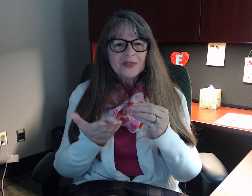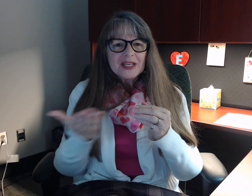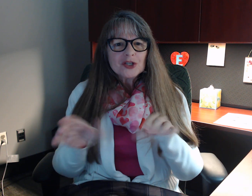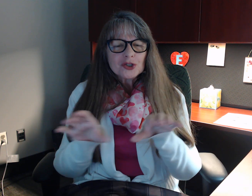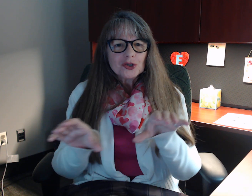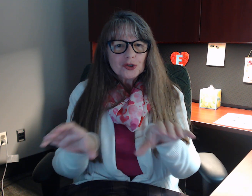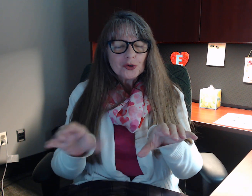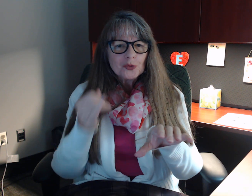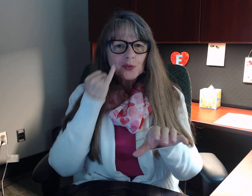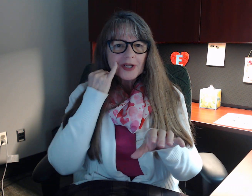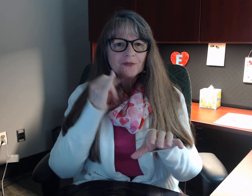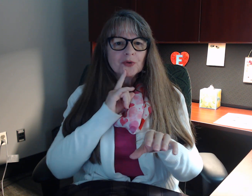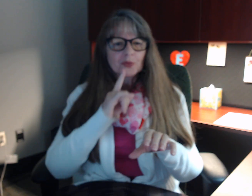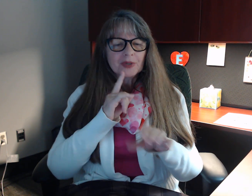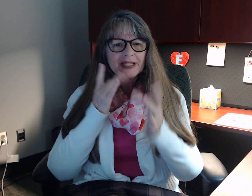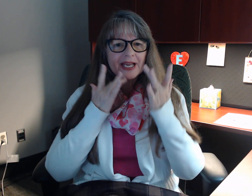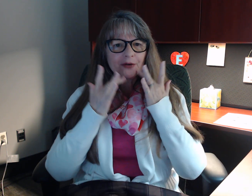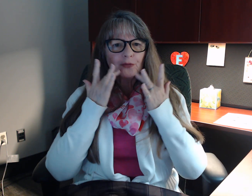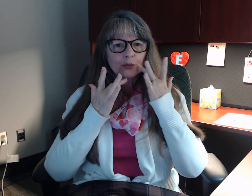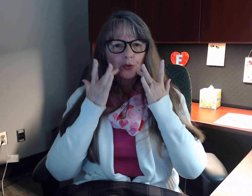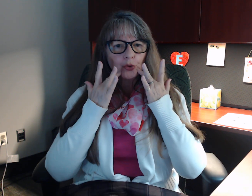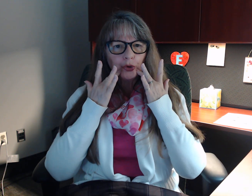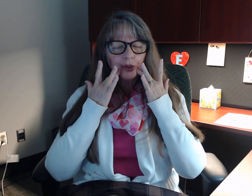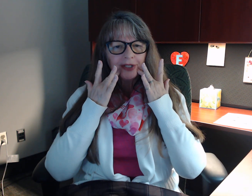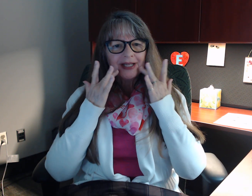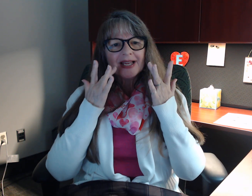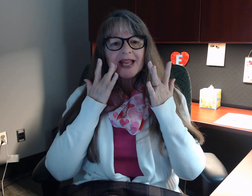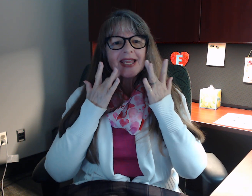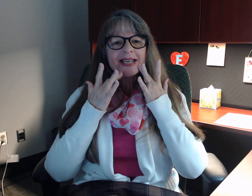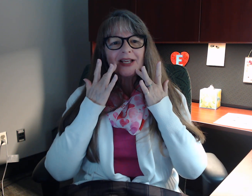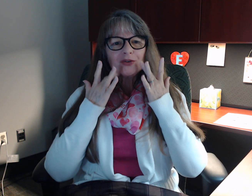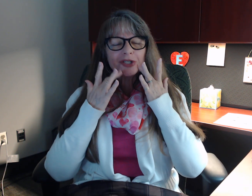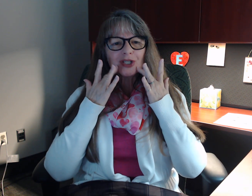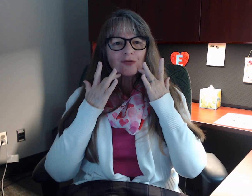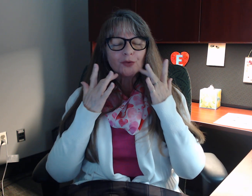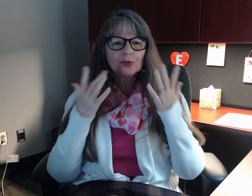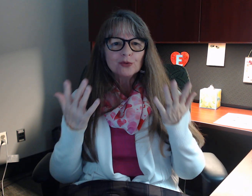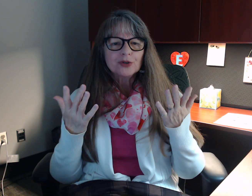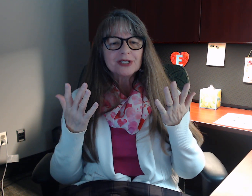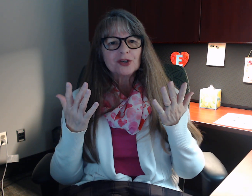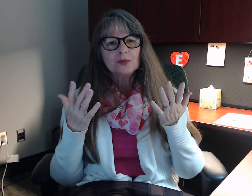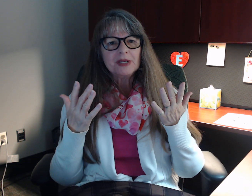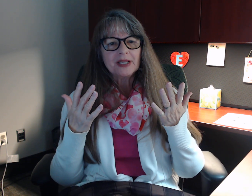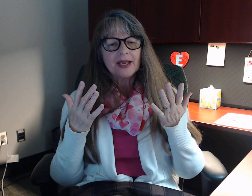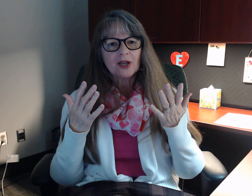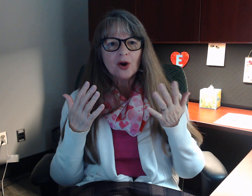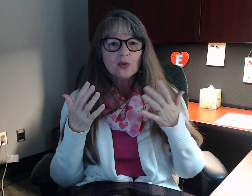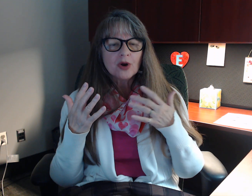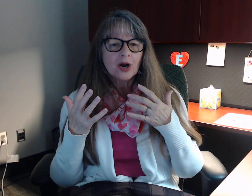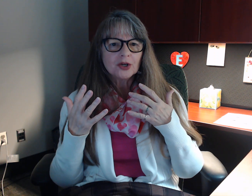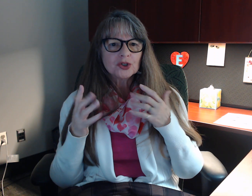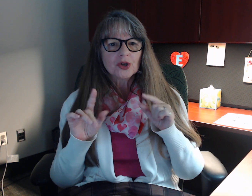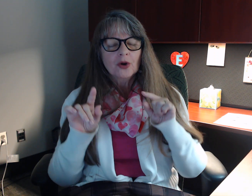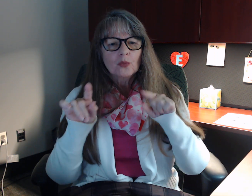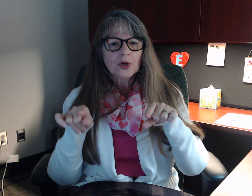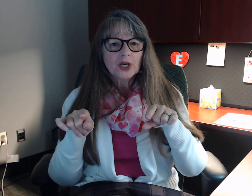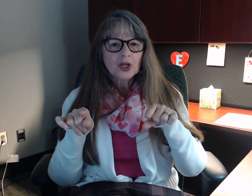things to do if you're really kind of frugal. And I use this as frugal because it could be like, oh gosh, we're going to go